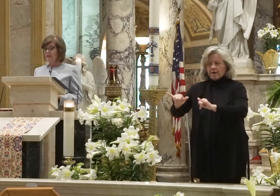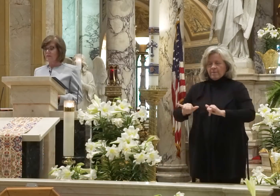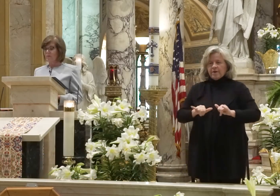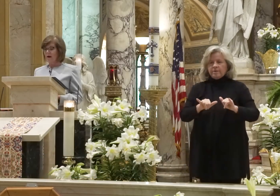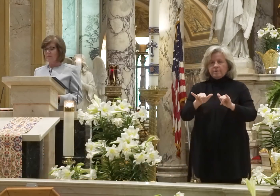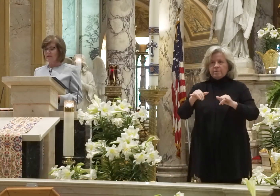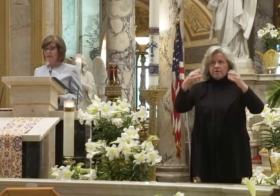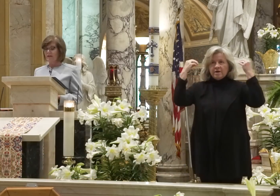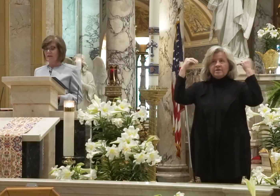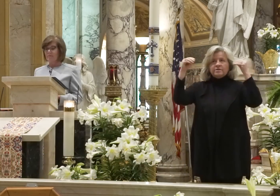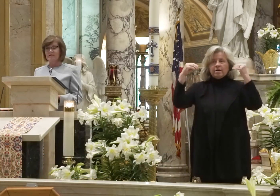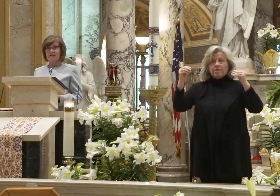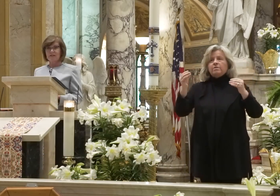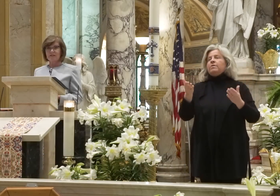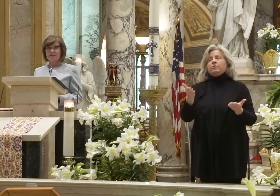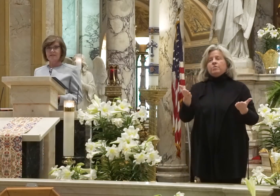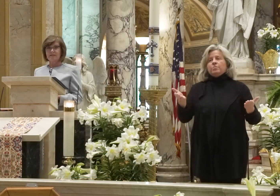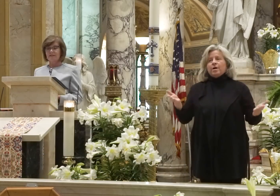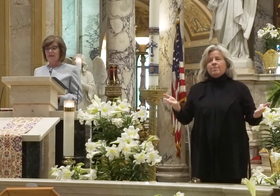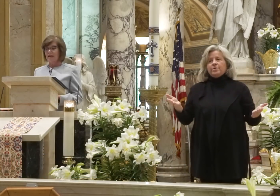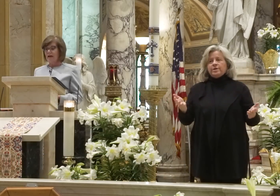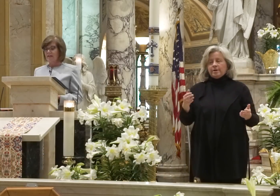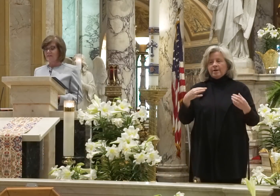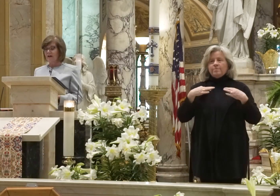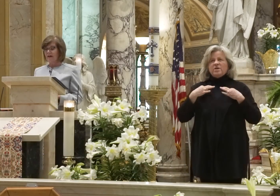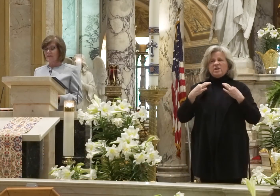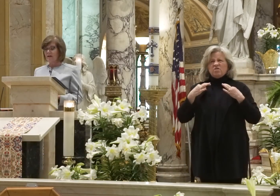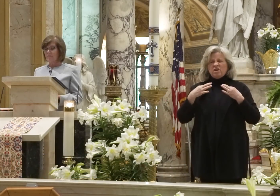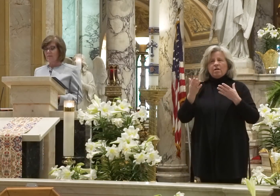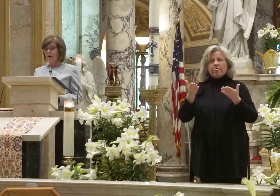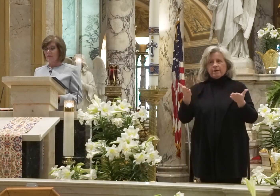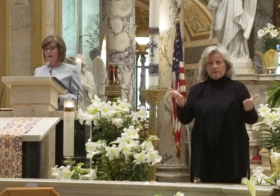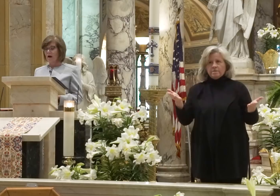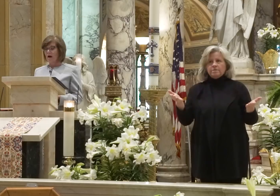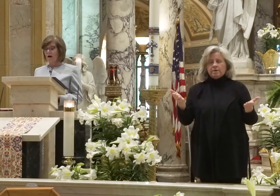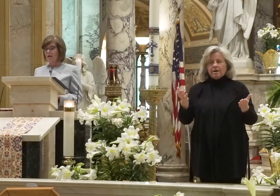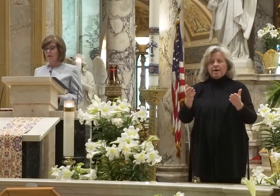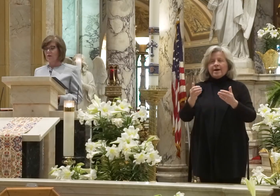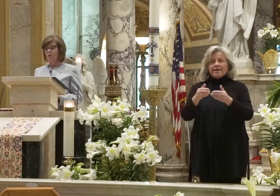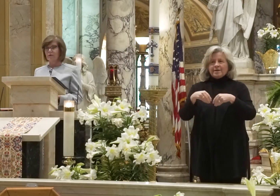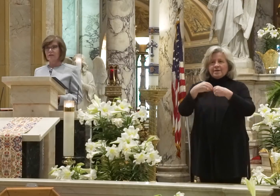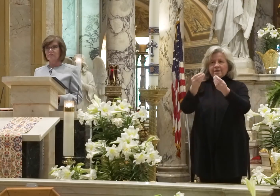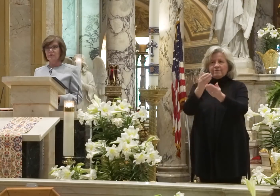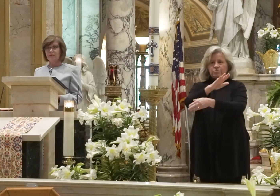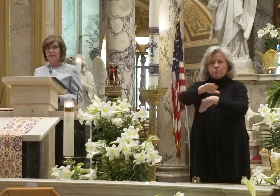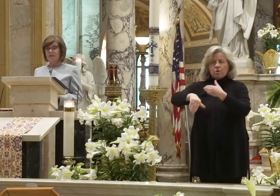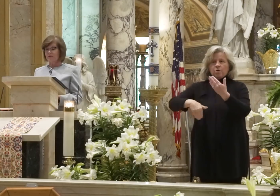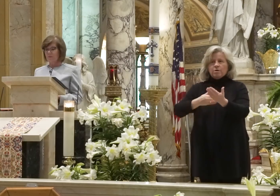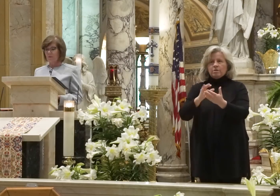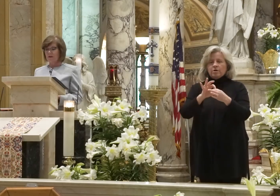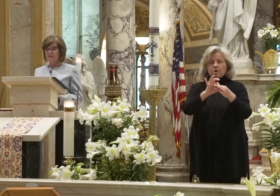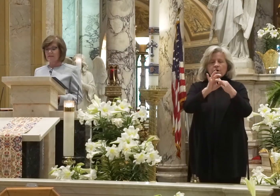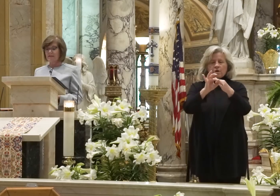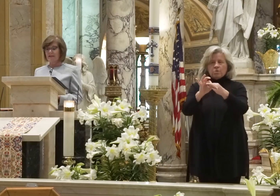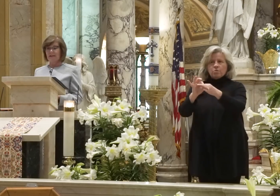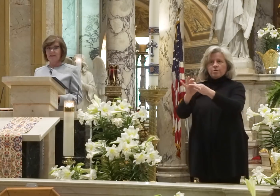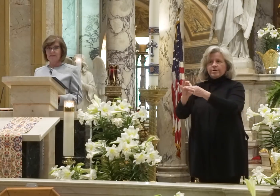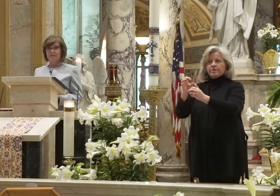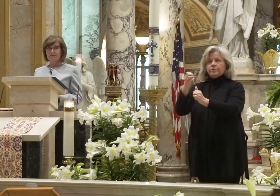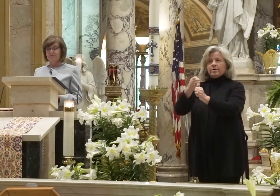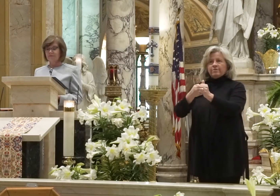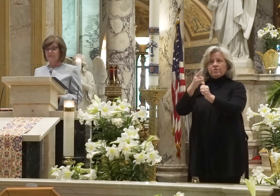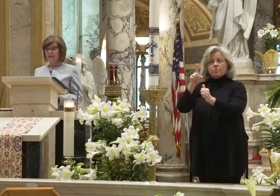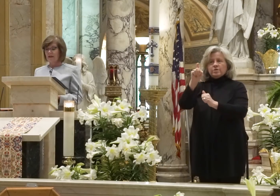would sell their property and possessions and divide them among all according to each one's